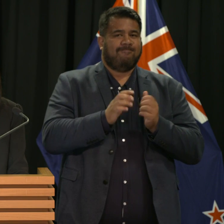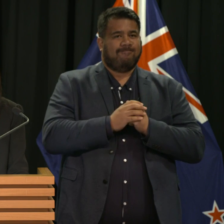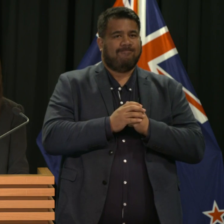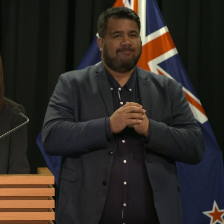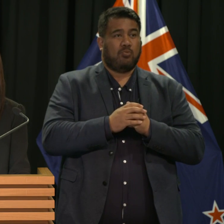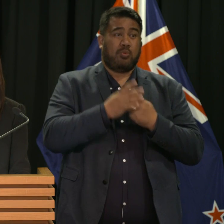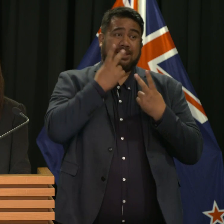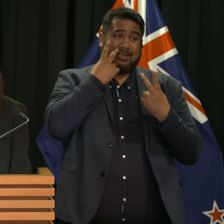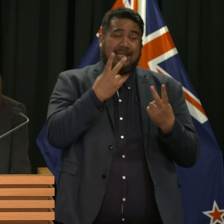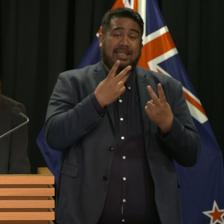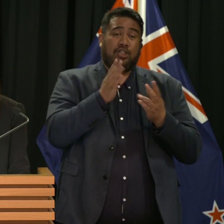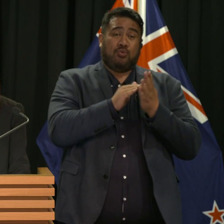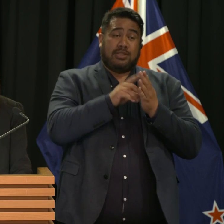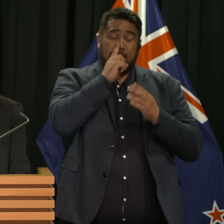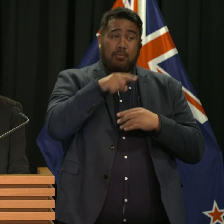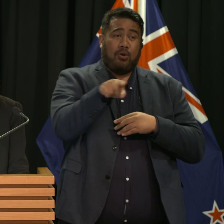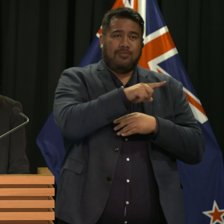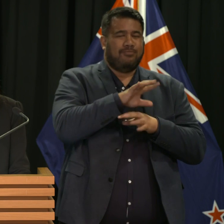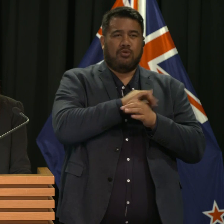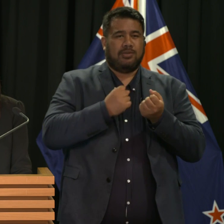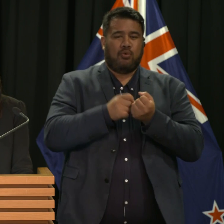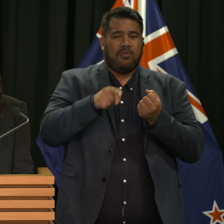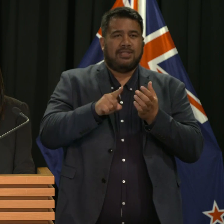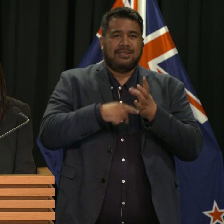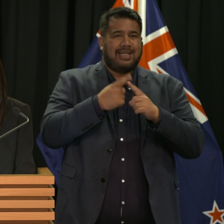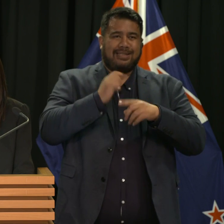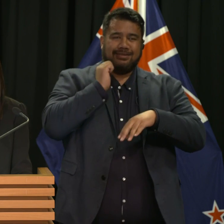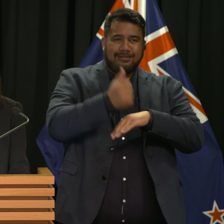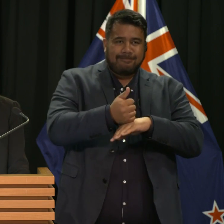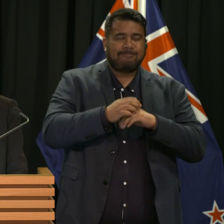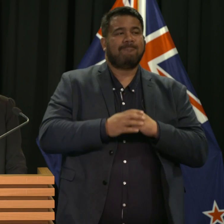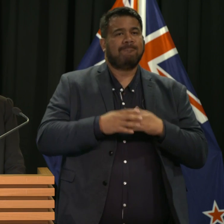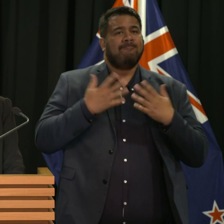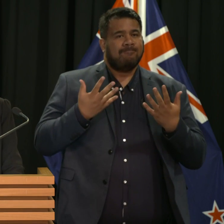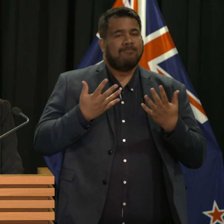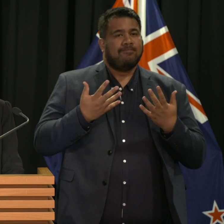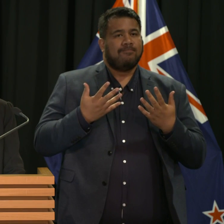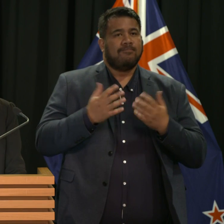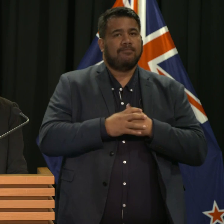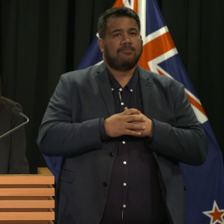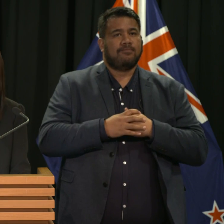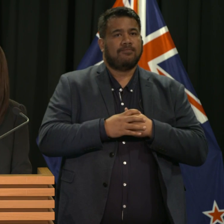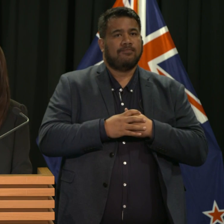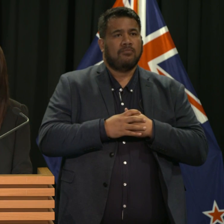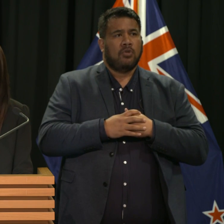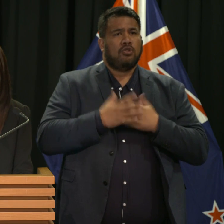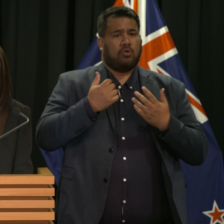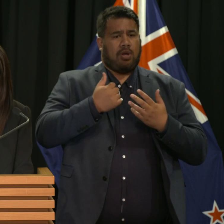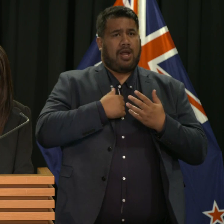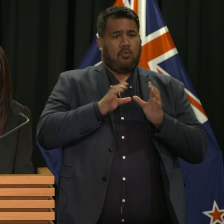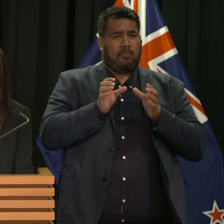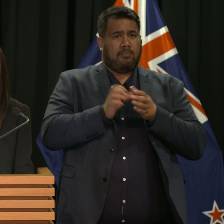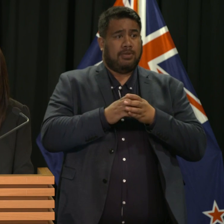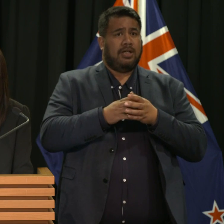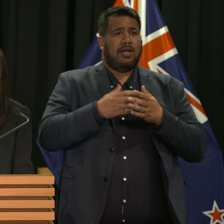New Zealanders for such a tax also. As I say, that is after not just the